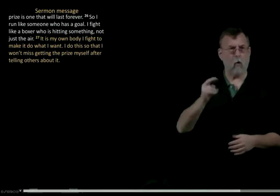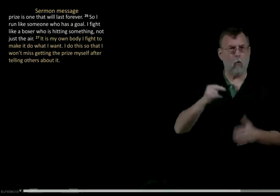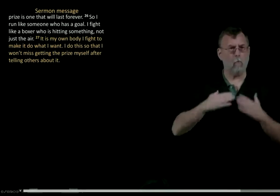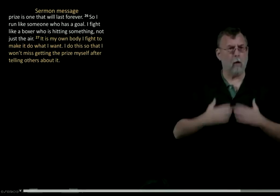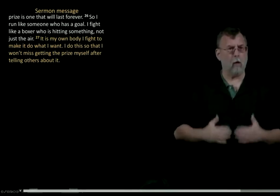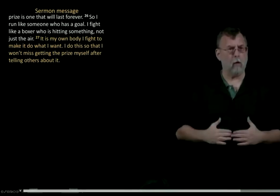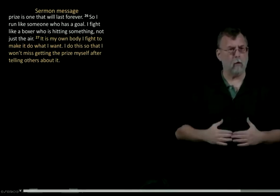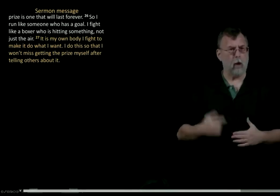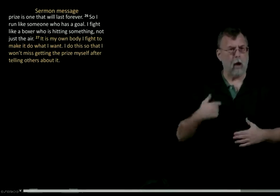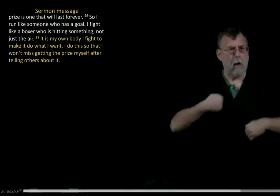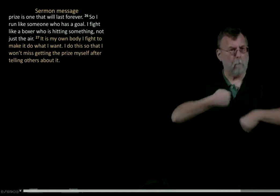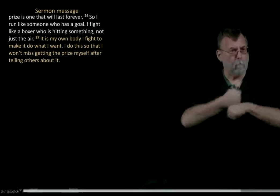That it is my own body